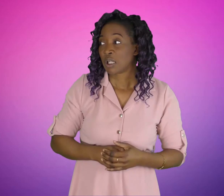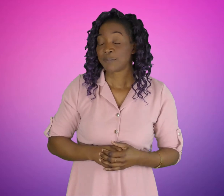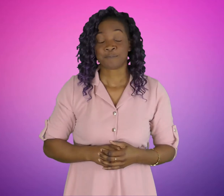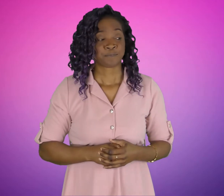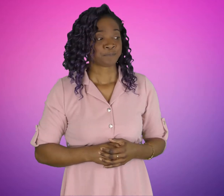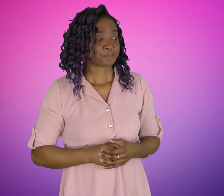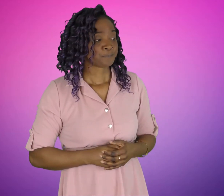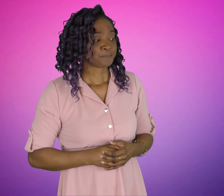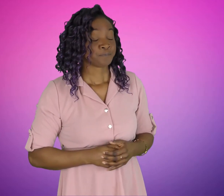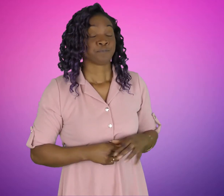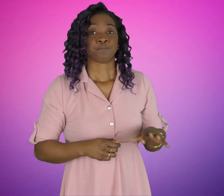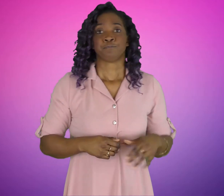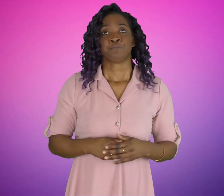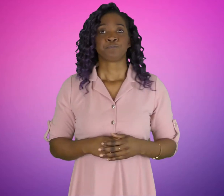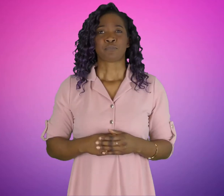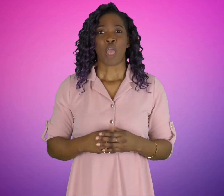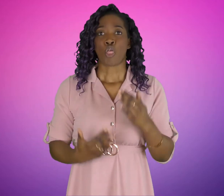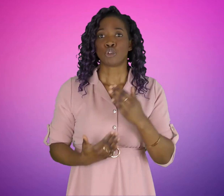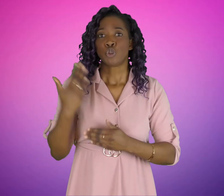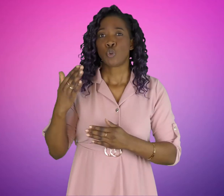special advisors set to work. I thought they were businessmen.